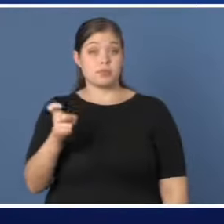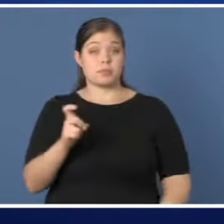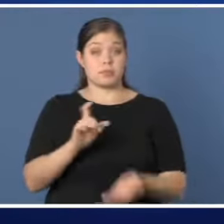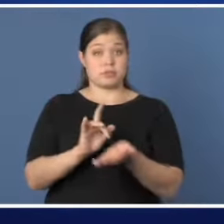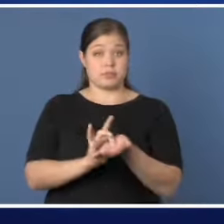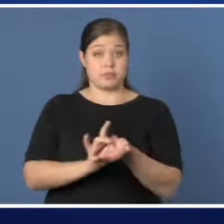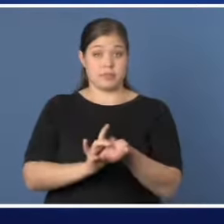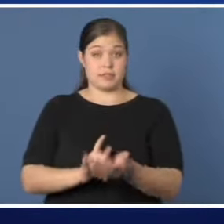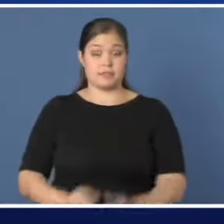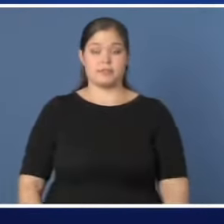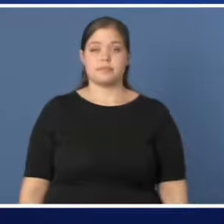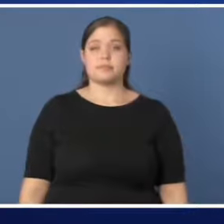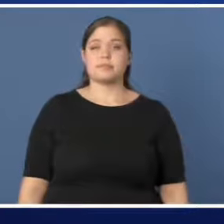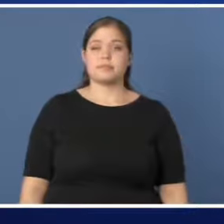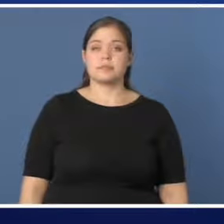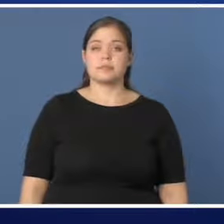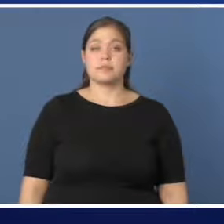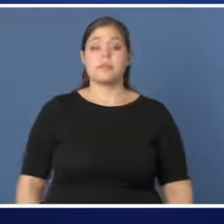non-prescription drugs,